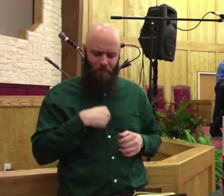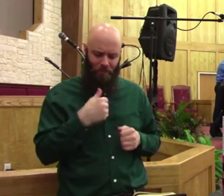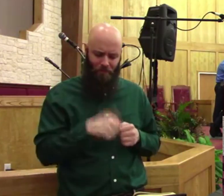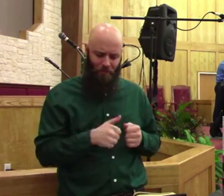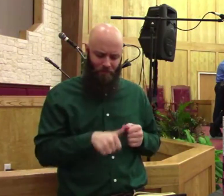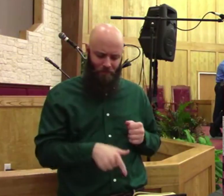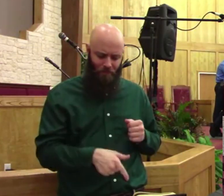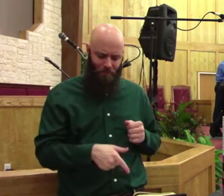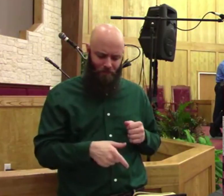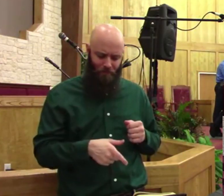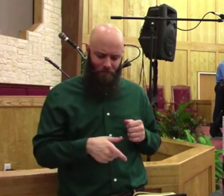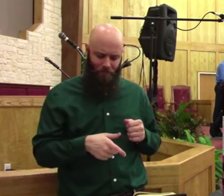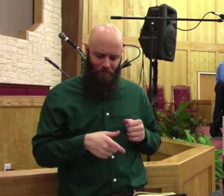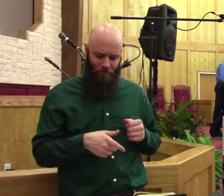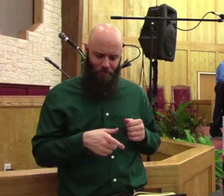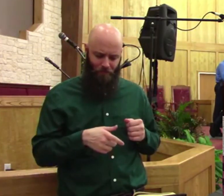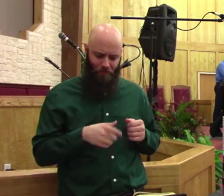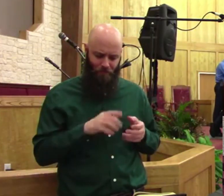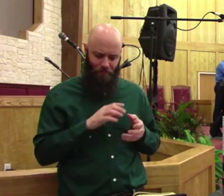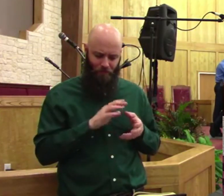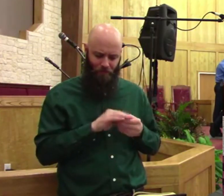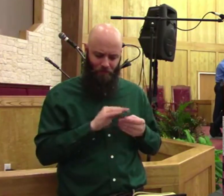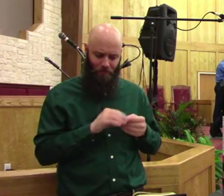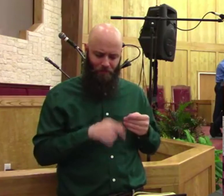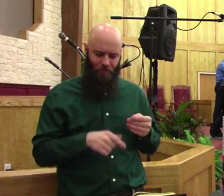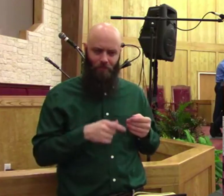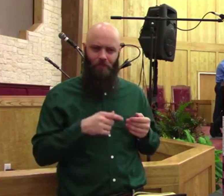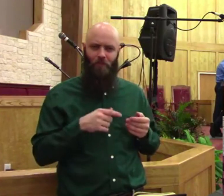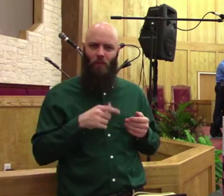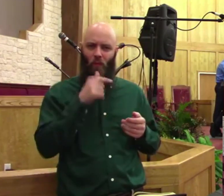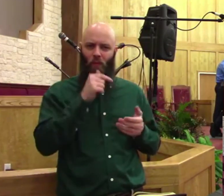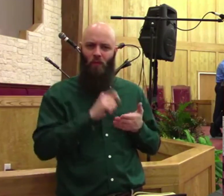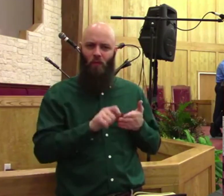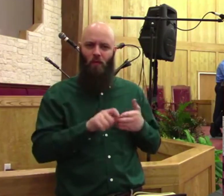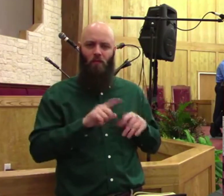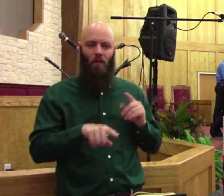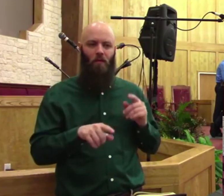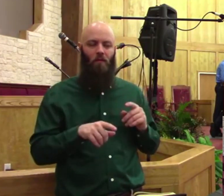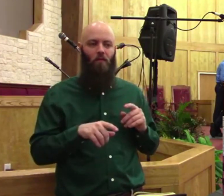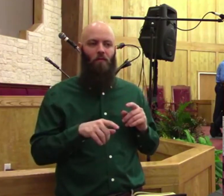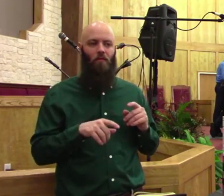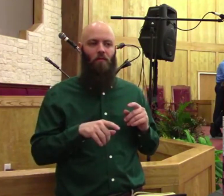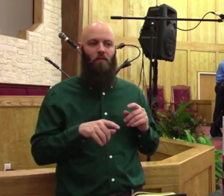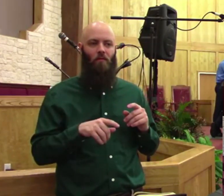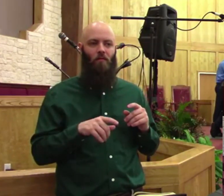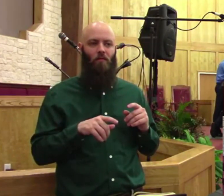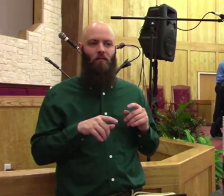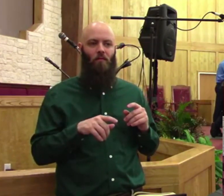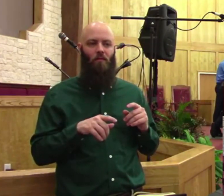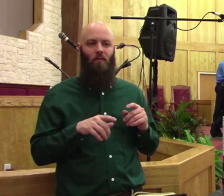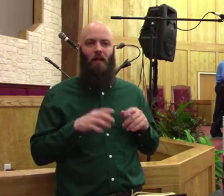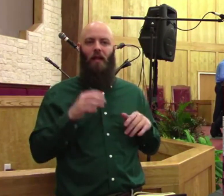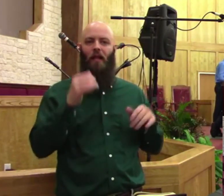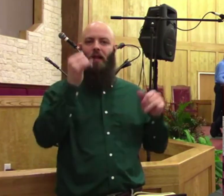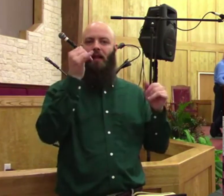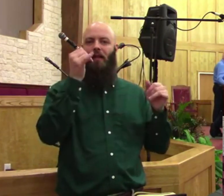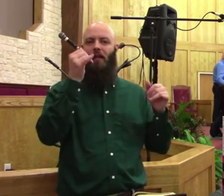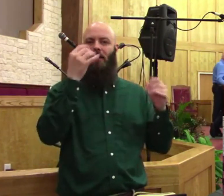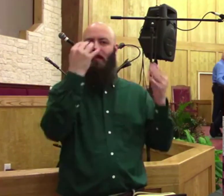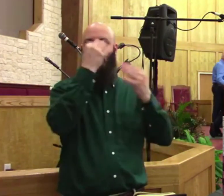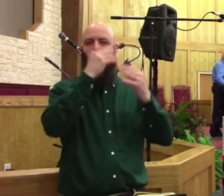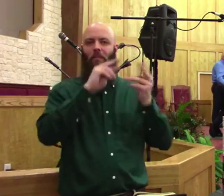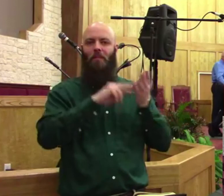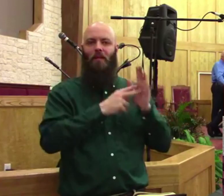who, whether or not the attribution is right or not. Insanity is doing the same thing over and over and expecting a